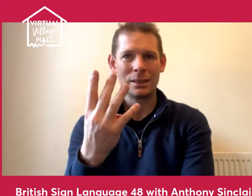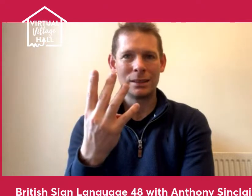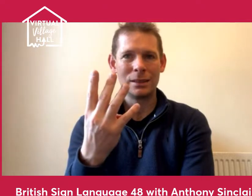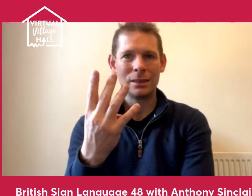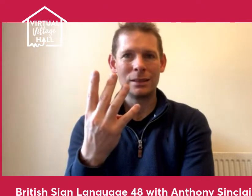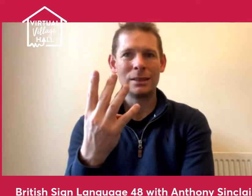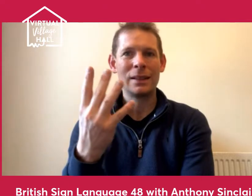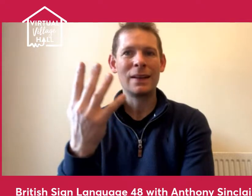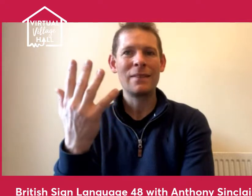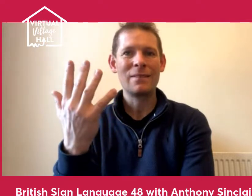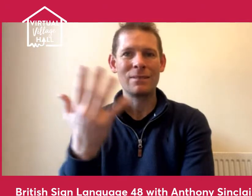14,